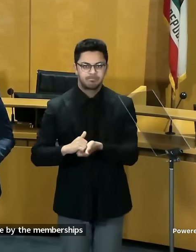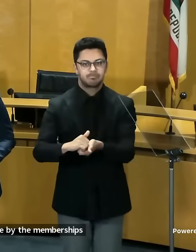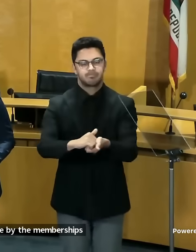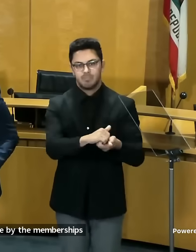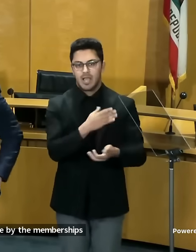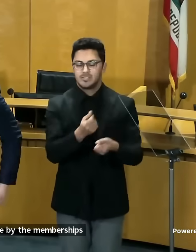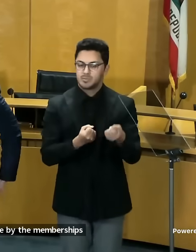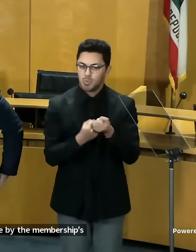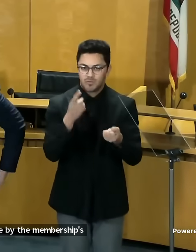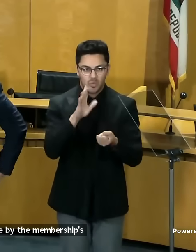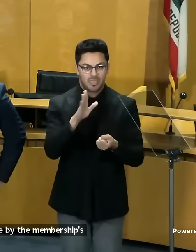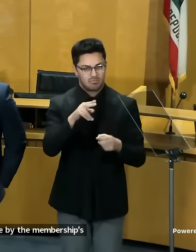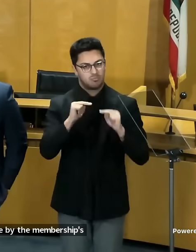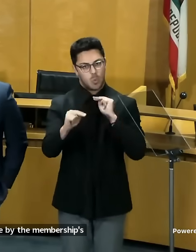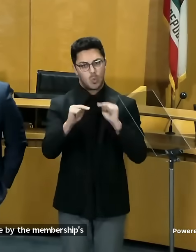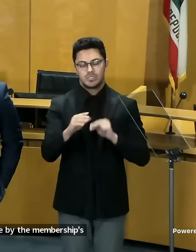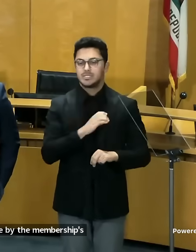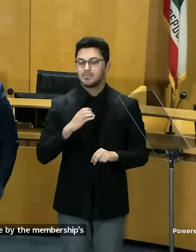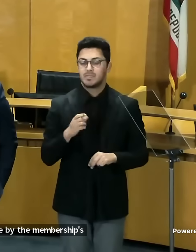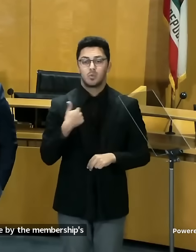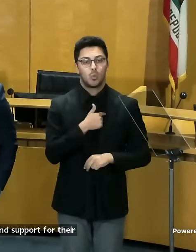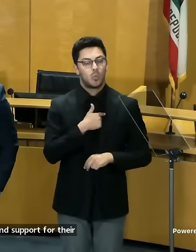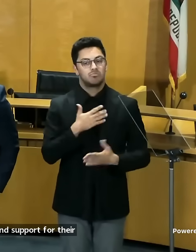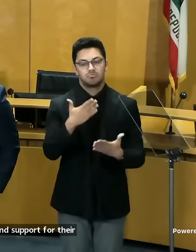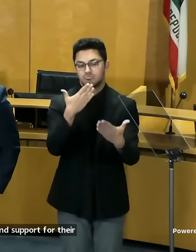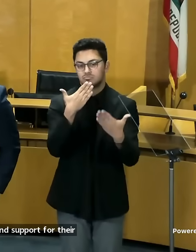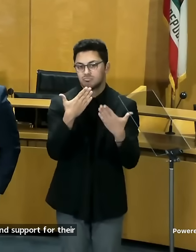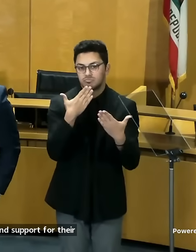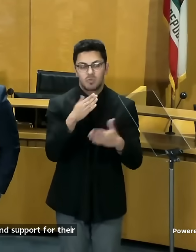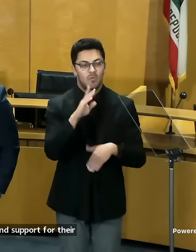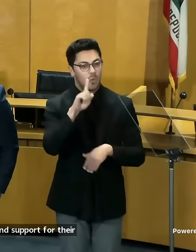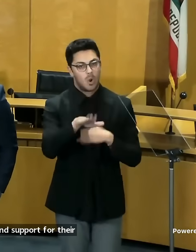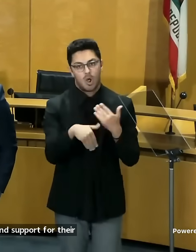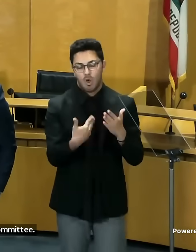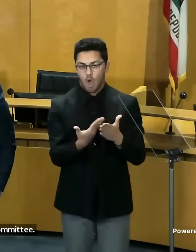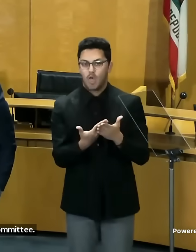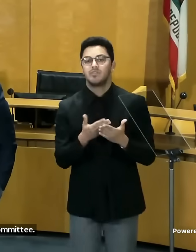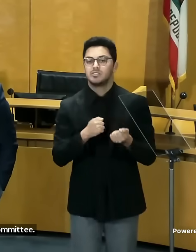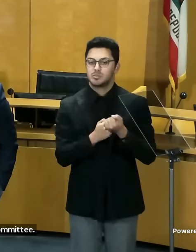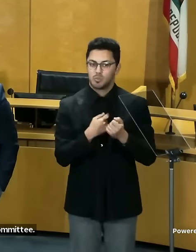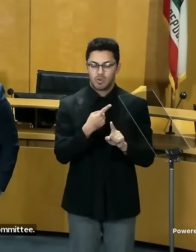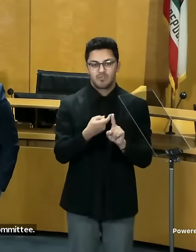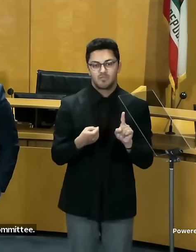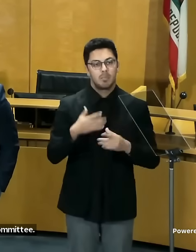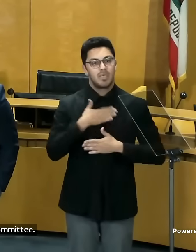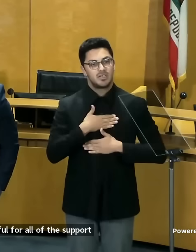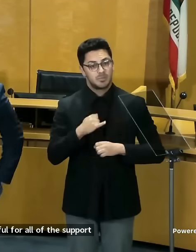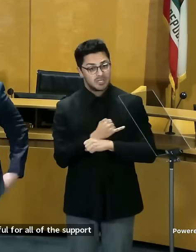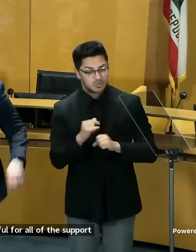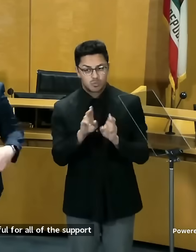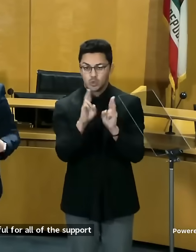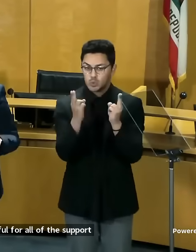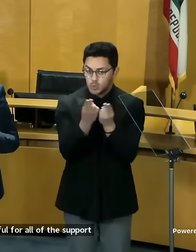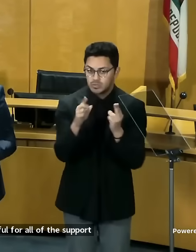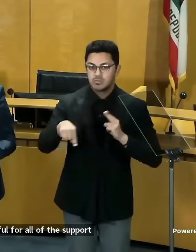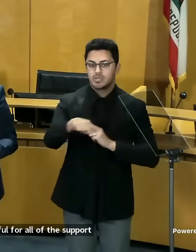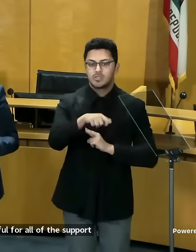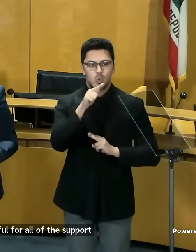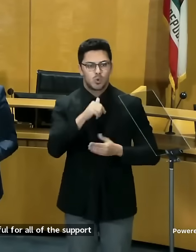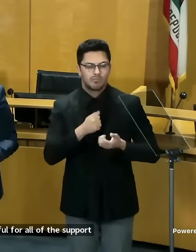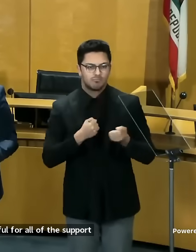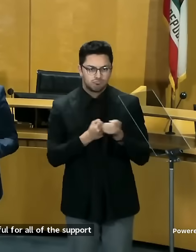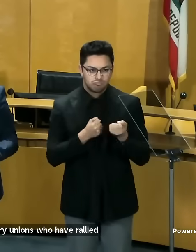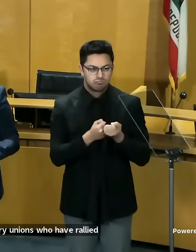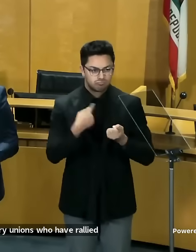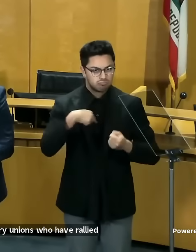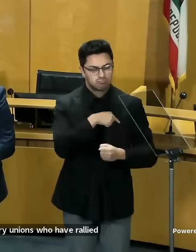support for their negotiating committee. And we're exceedingly grateful for all of the support from the entertainment industry unions who have rallied